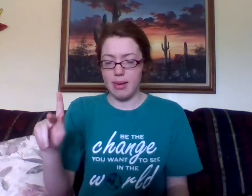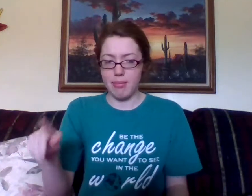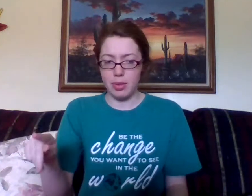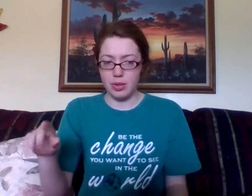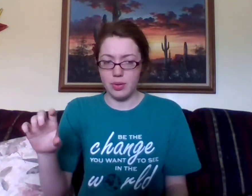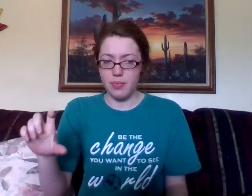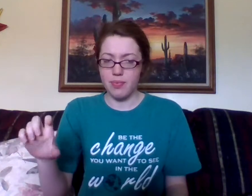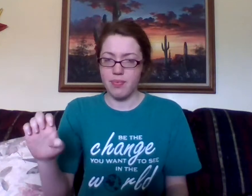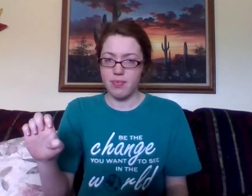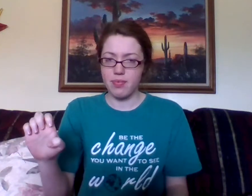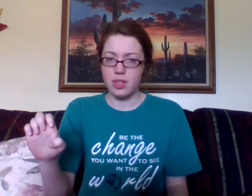example